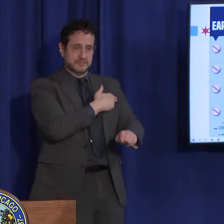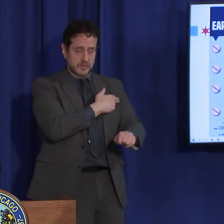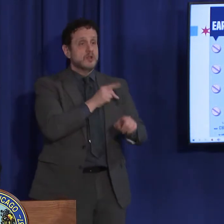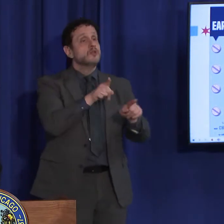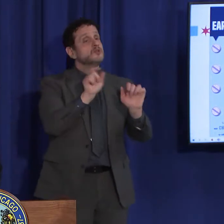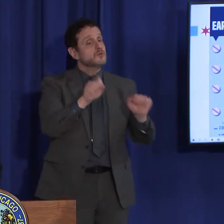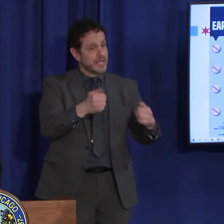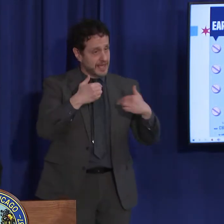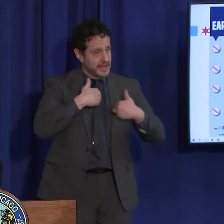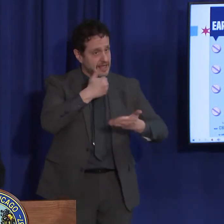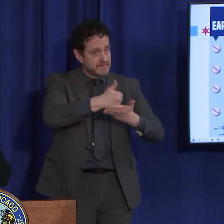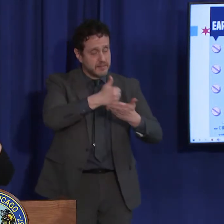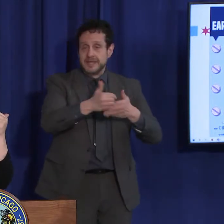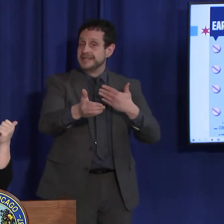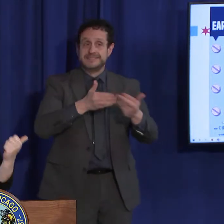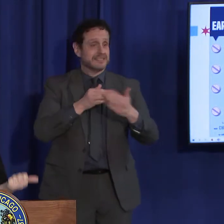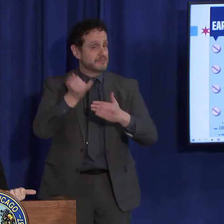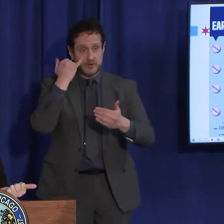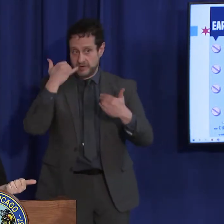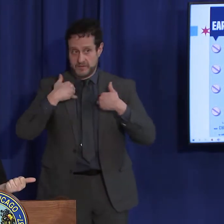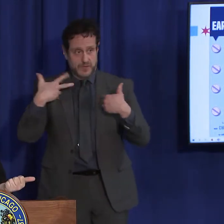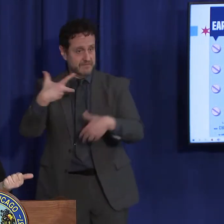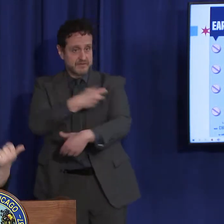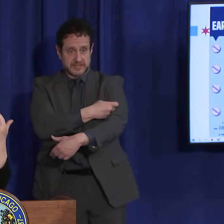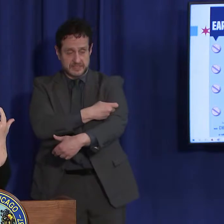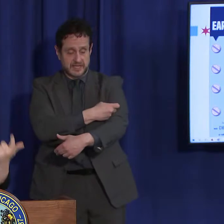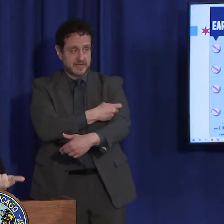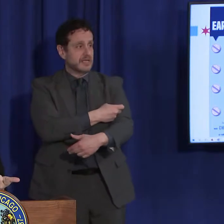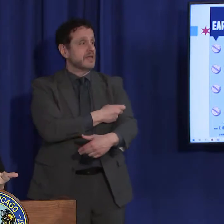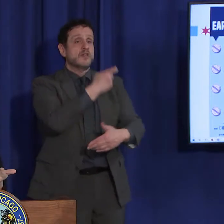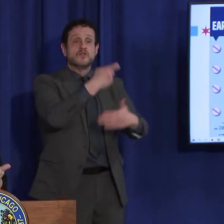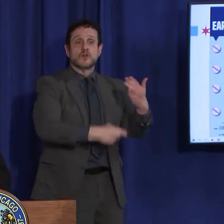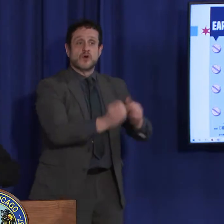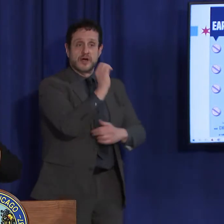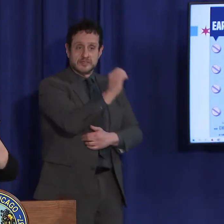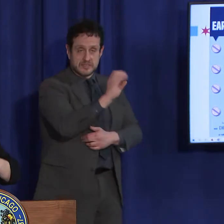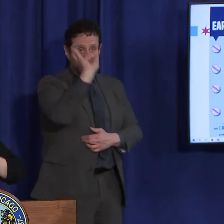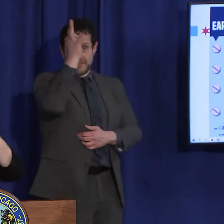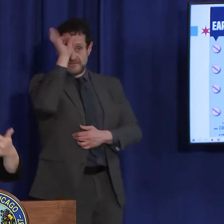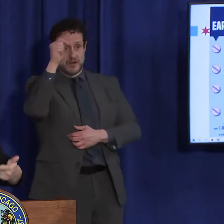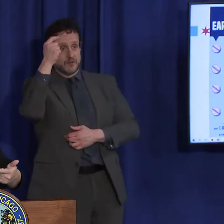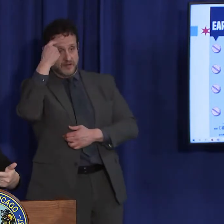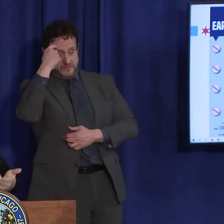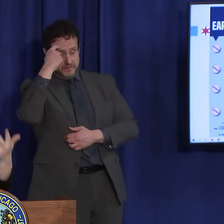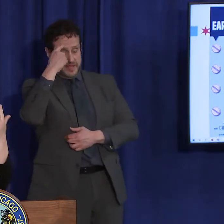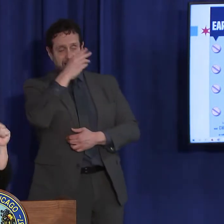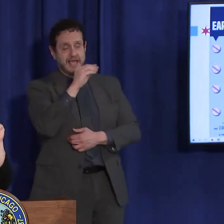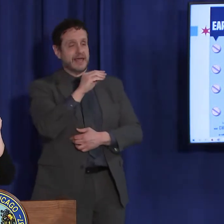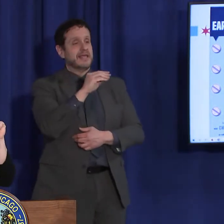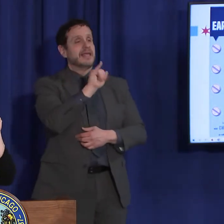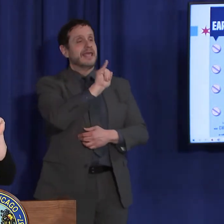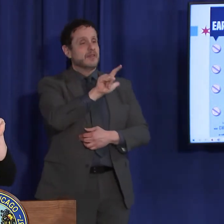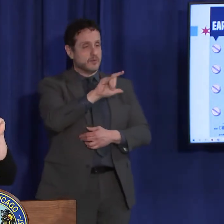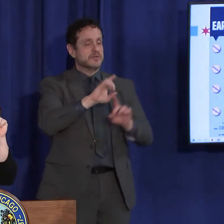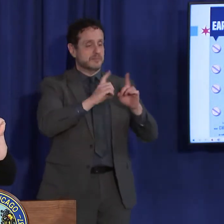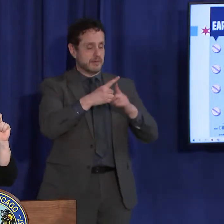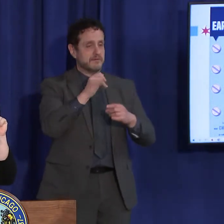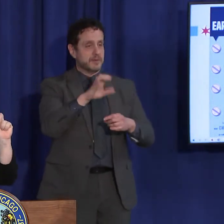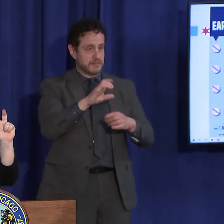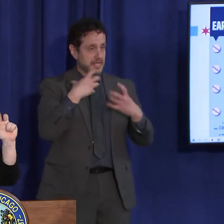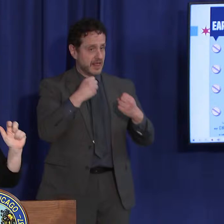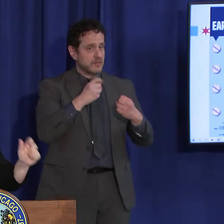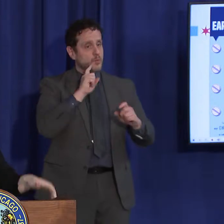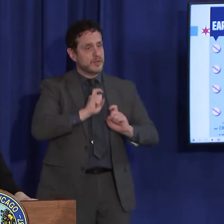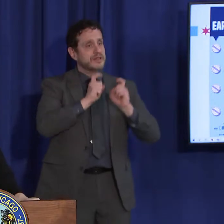or not you are vaccinated. They are free. They are provided by the federal government, organized by IDPH, but you have to see your doctor,